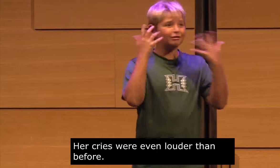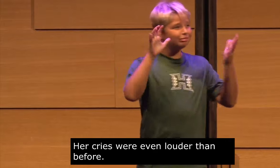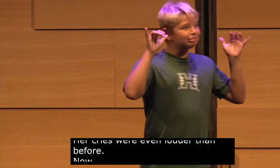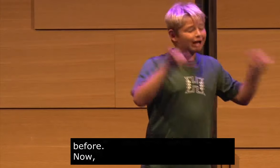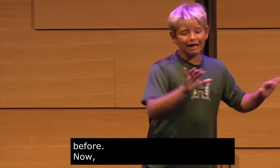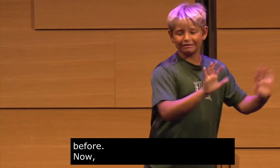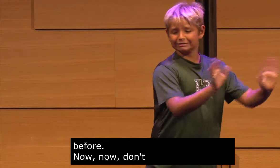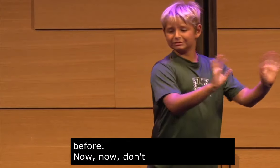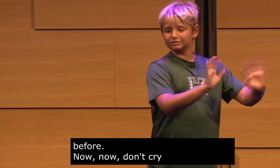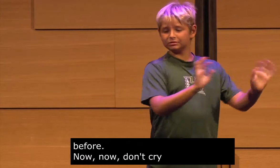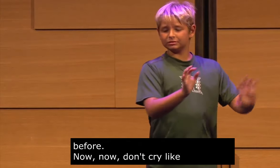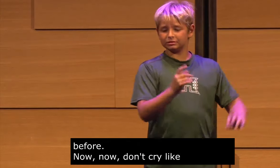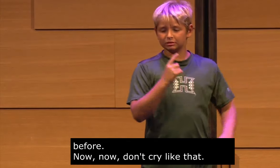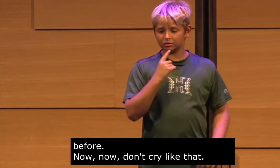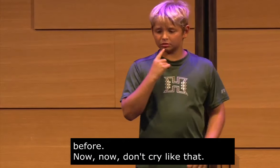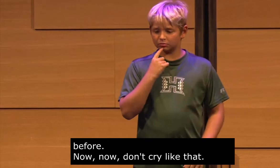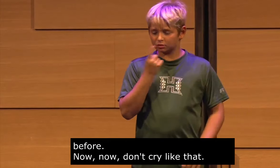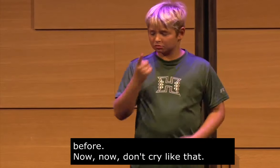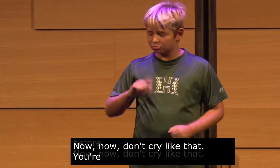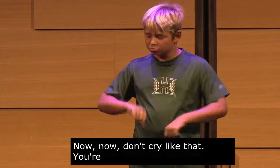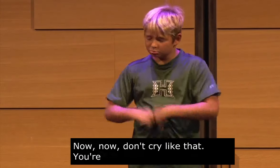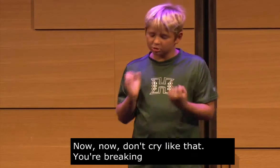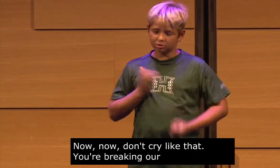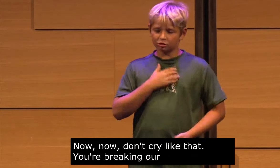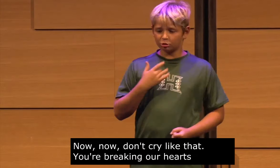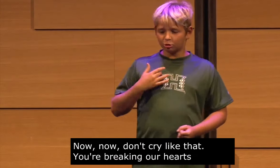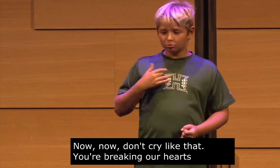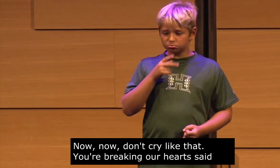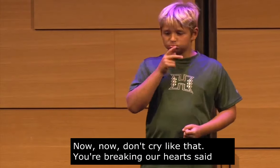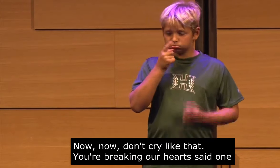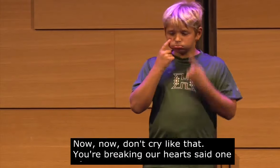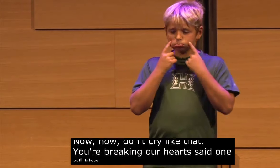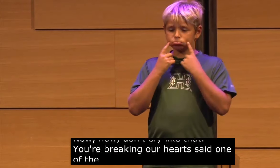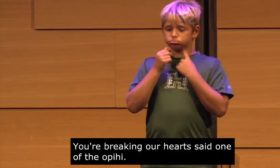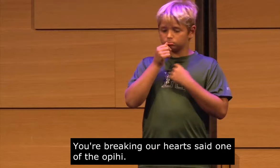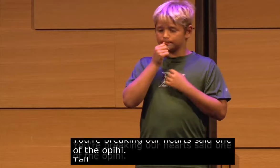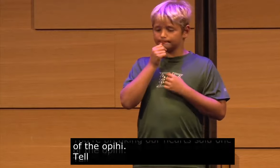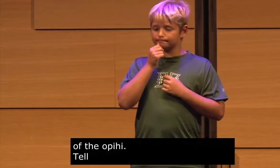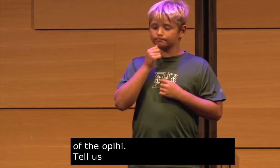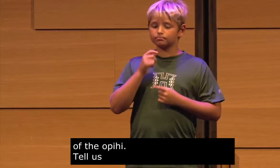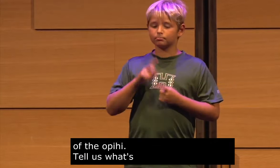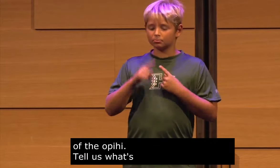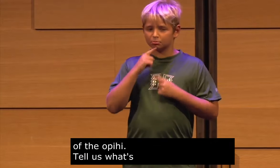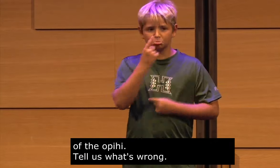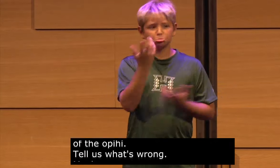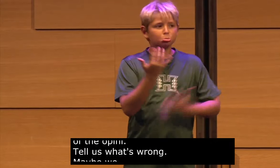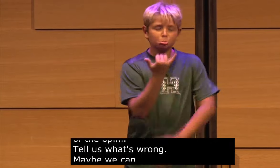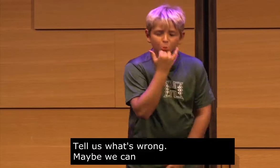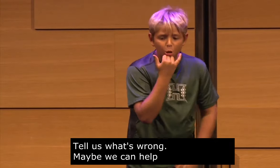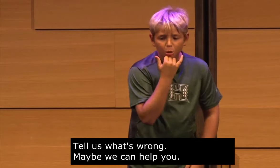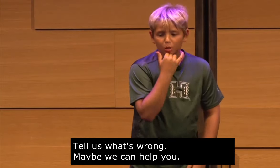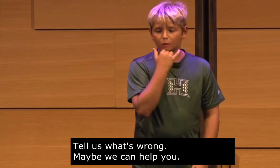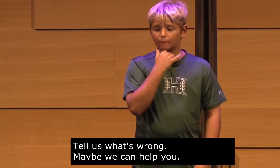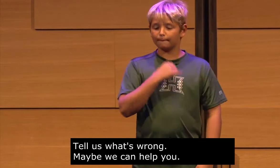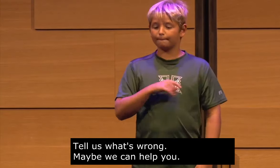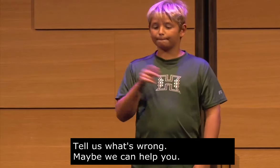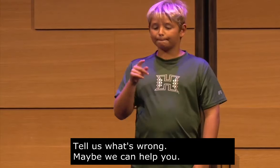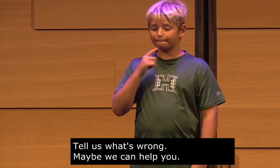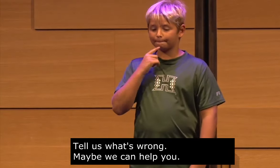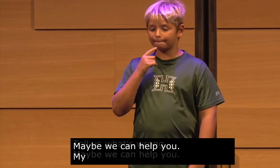Now, don't cry like that. You're breaking our heart, said one of the Opahai. Tell us what's wrong. Maybe we can help you.